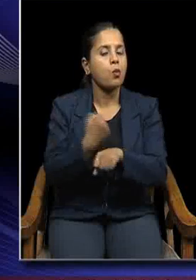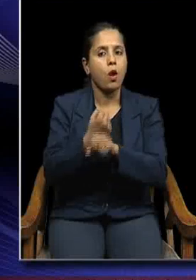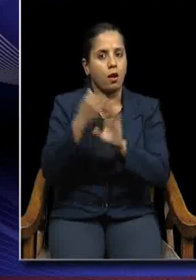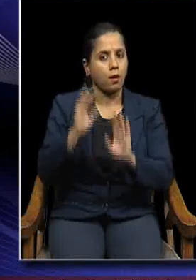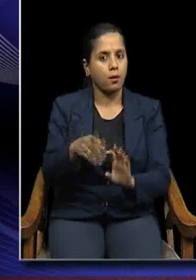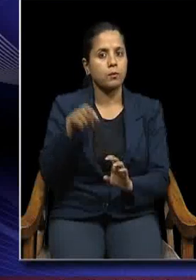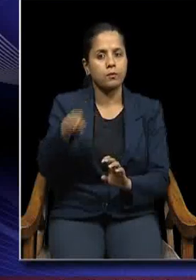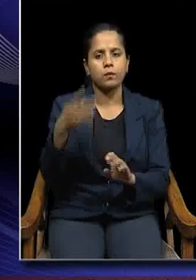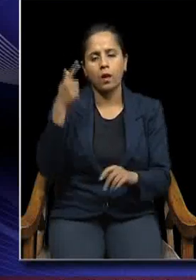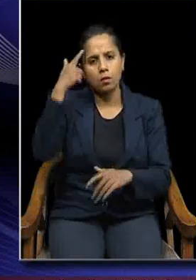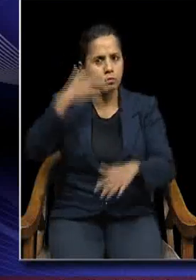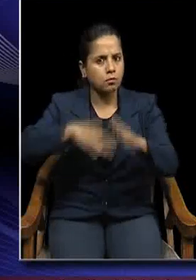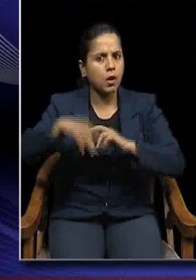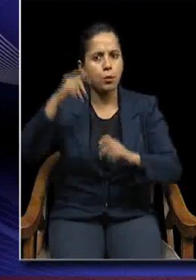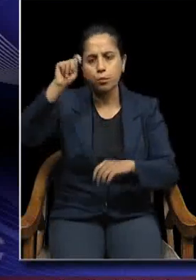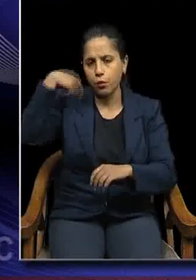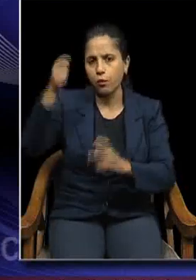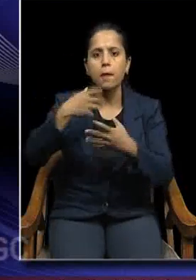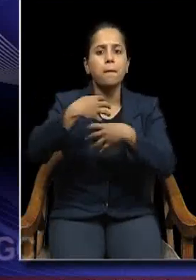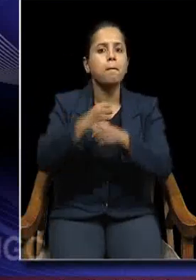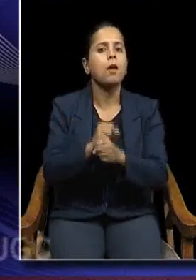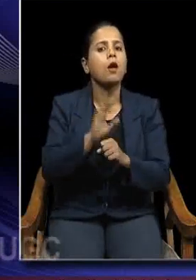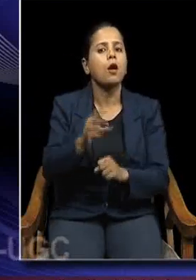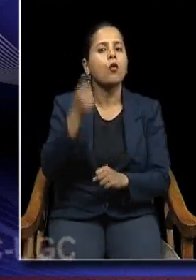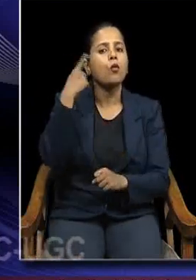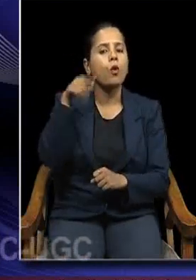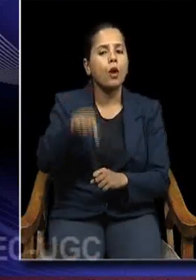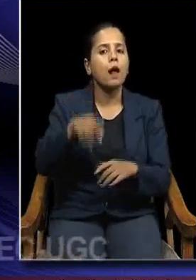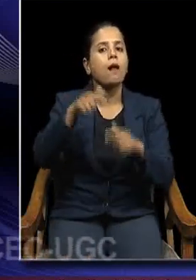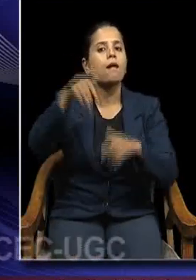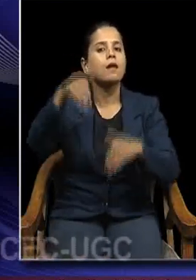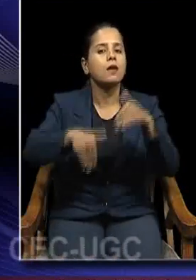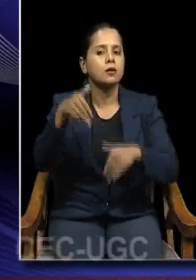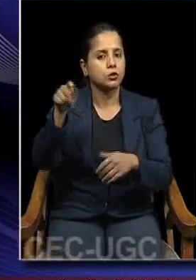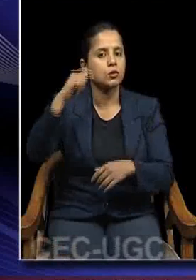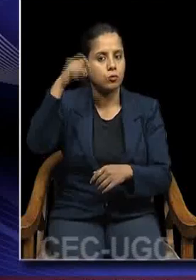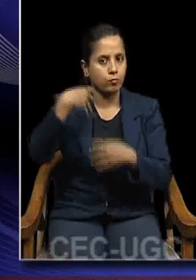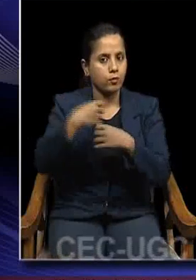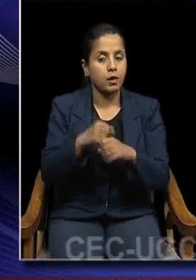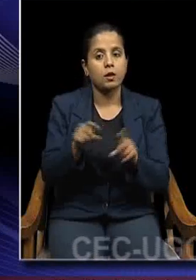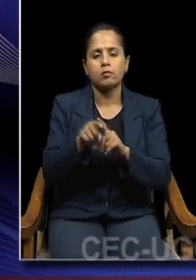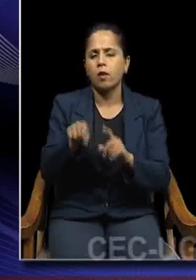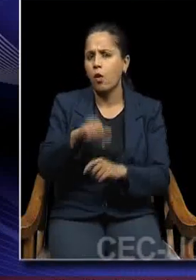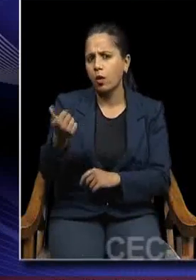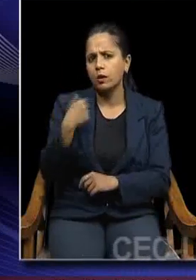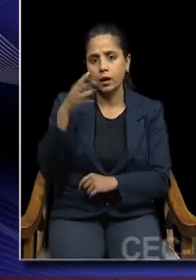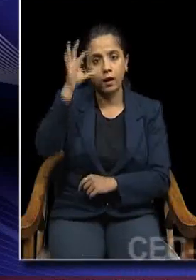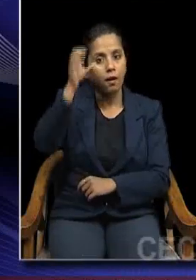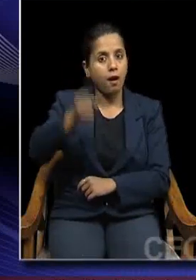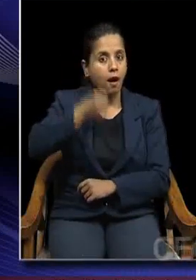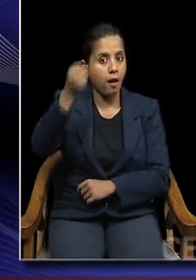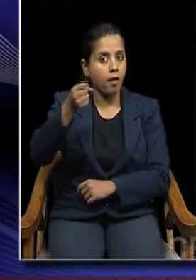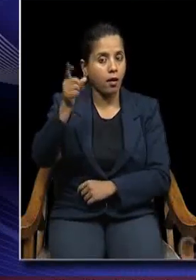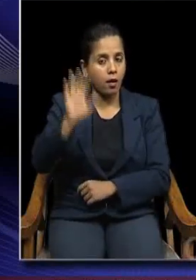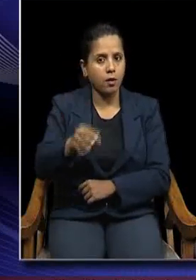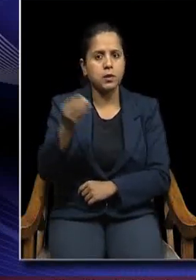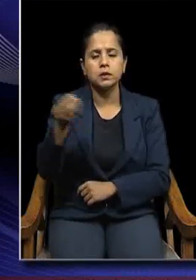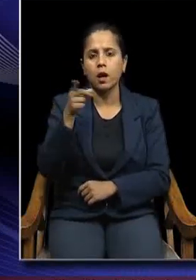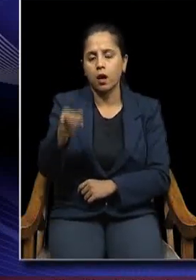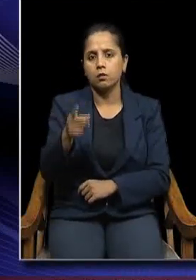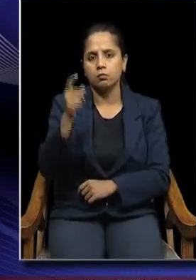of propaganda films which he made for the elections. Then we also find that Gandhi had some kind of